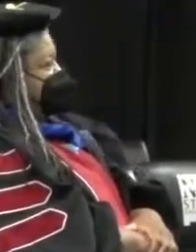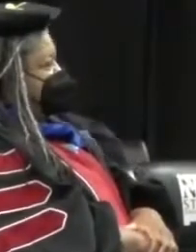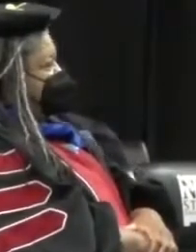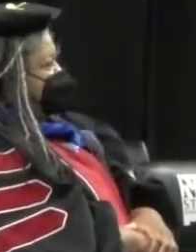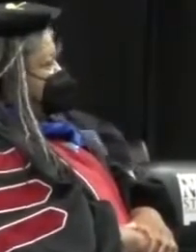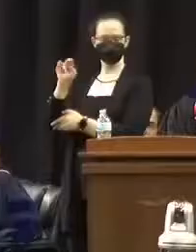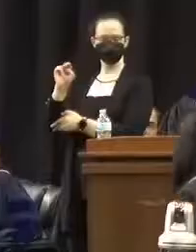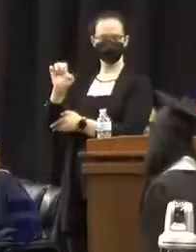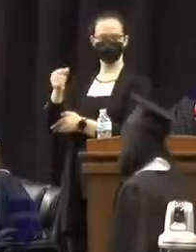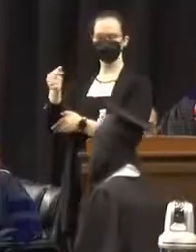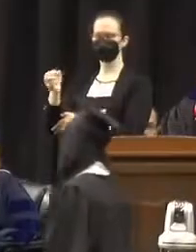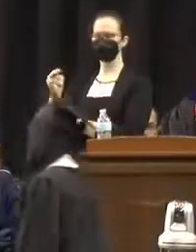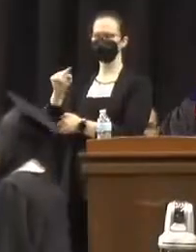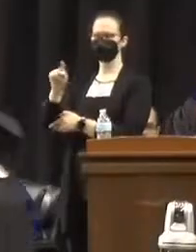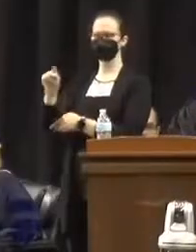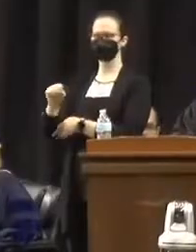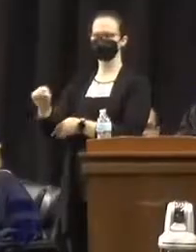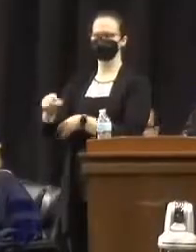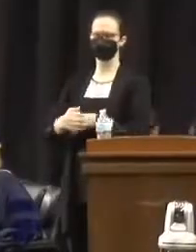Jacqueline Gomez.